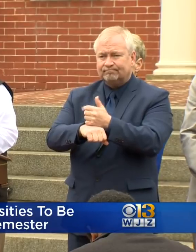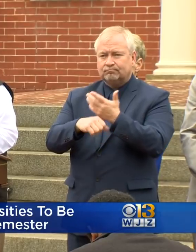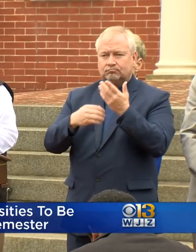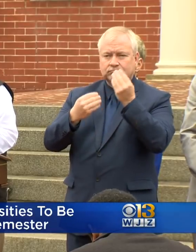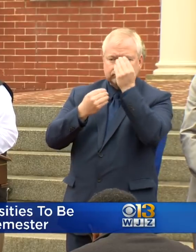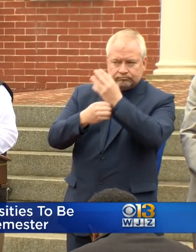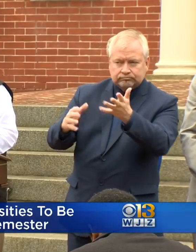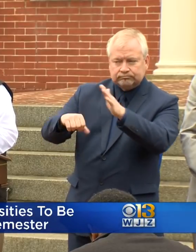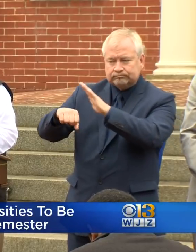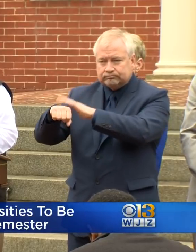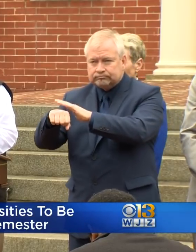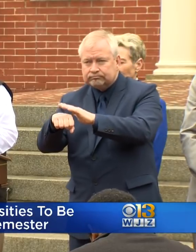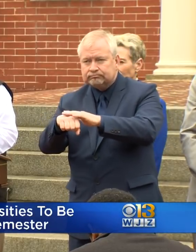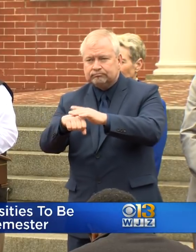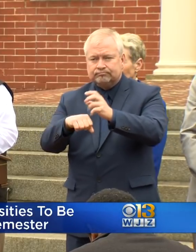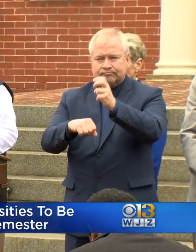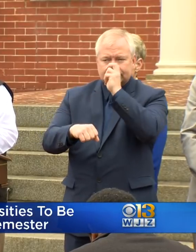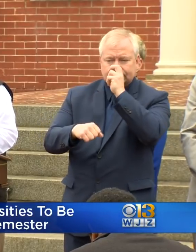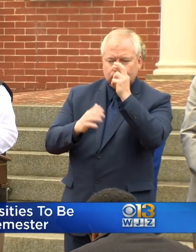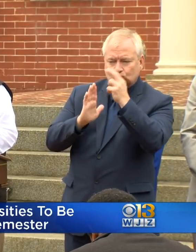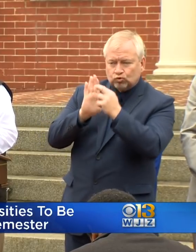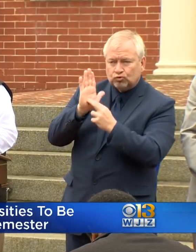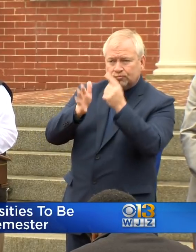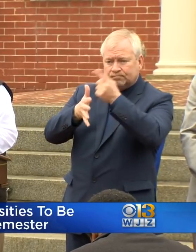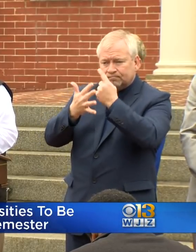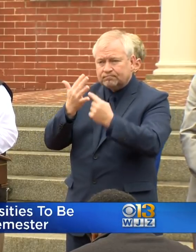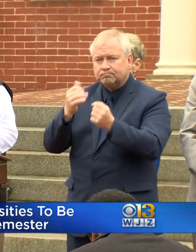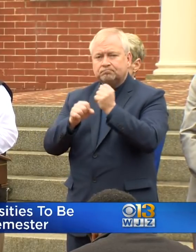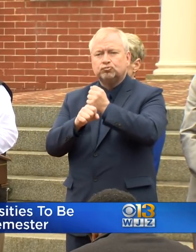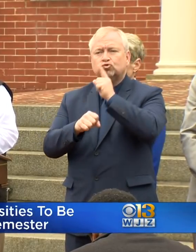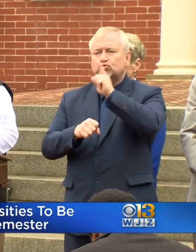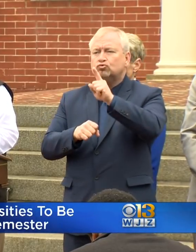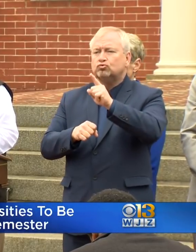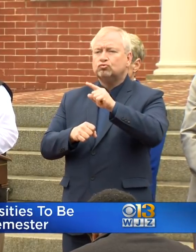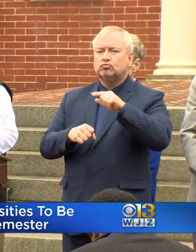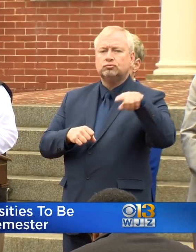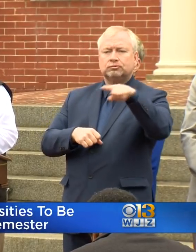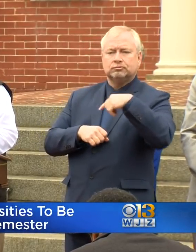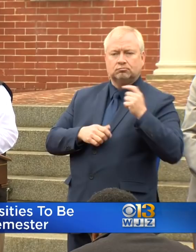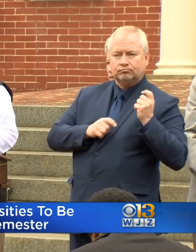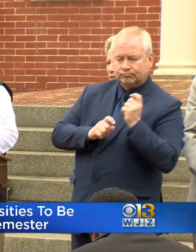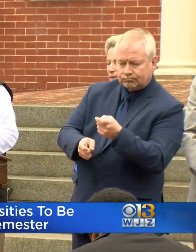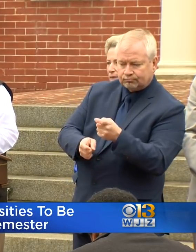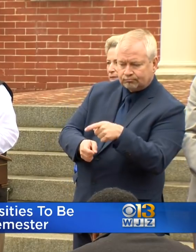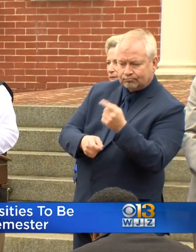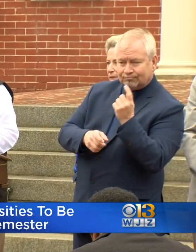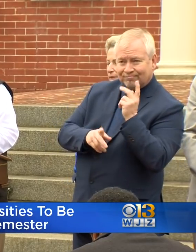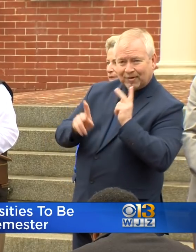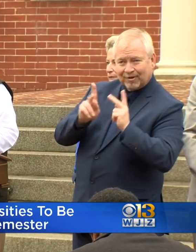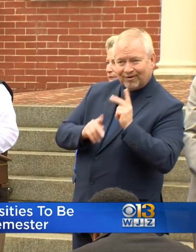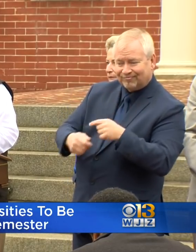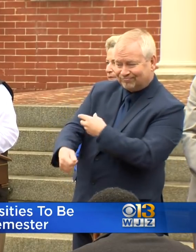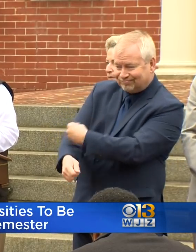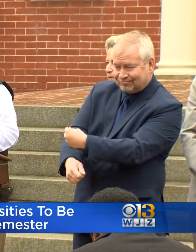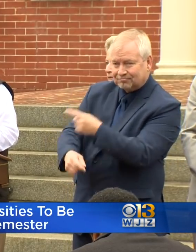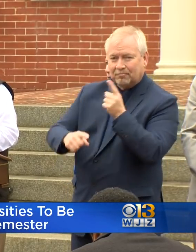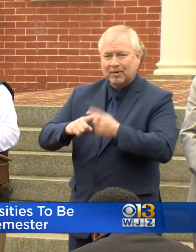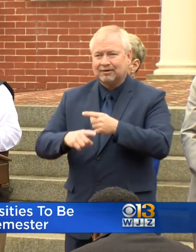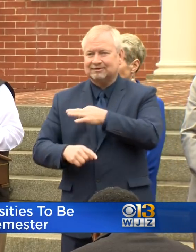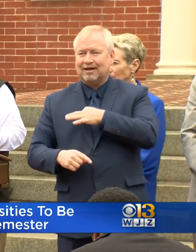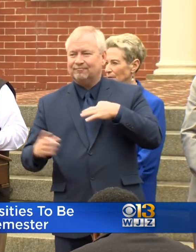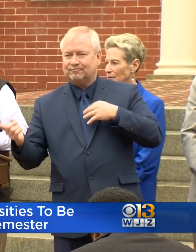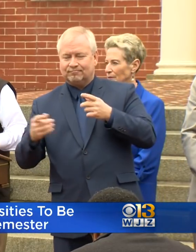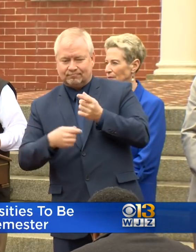strict protocols to ensure the safety of donors and staff, and yet they continue to see a